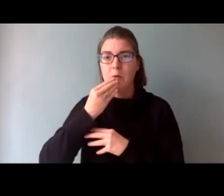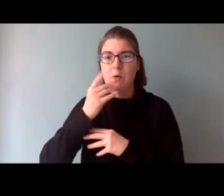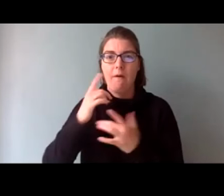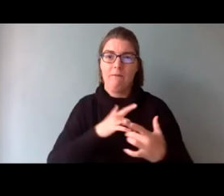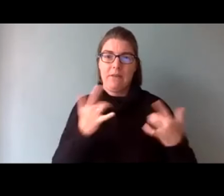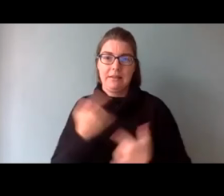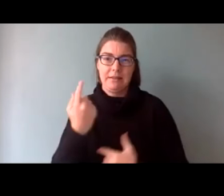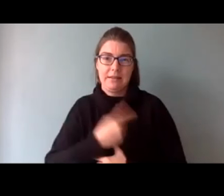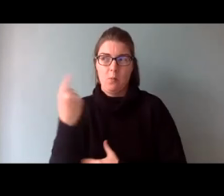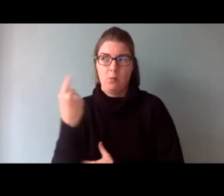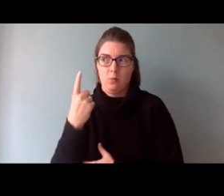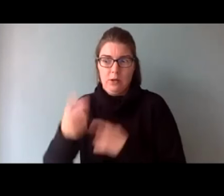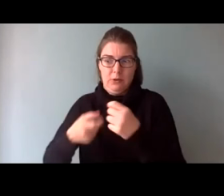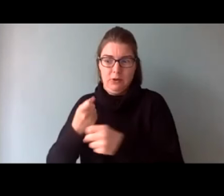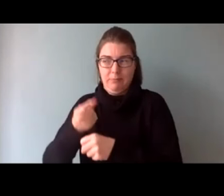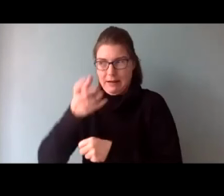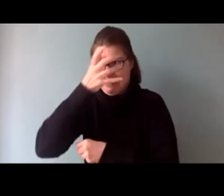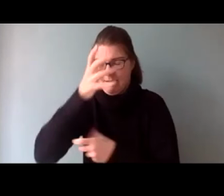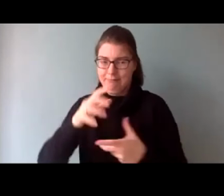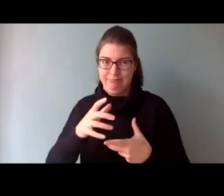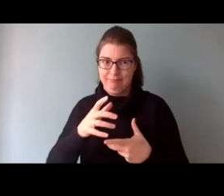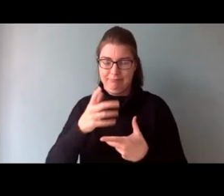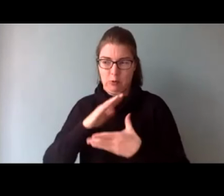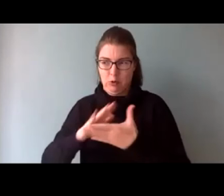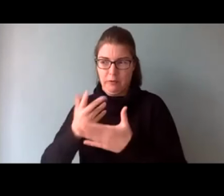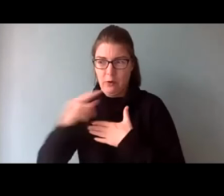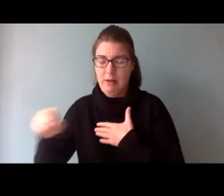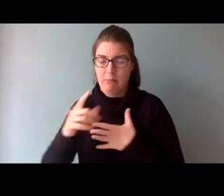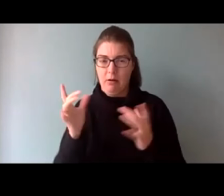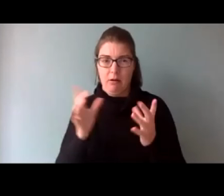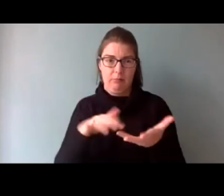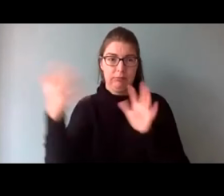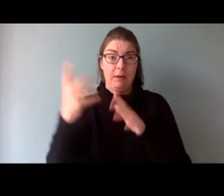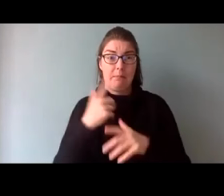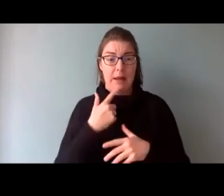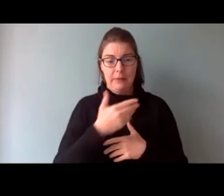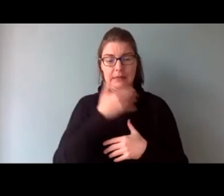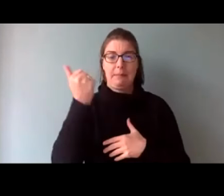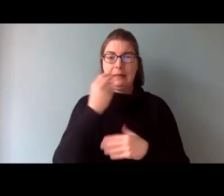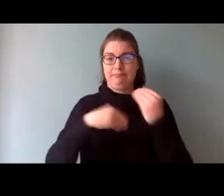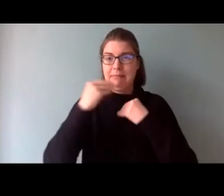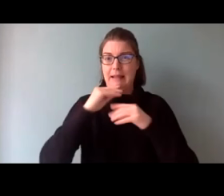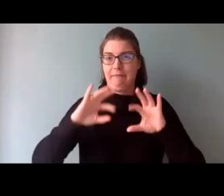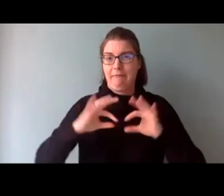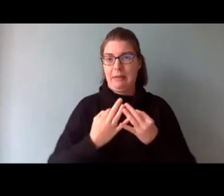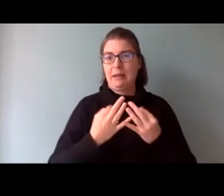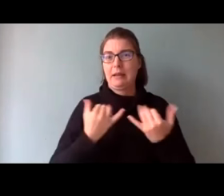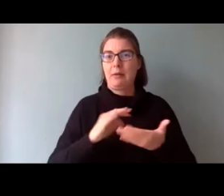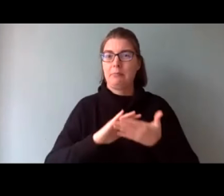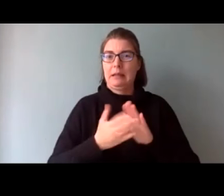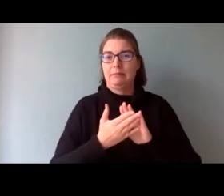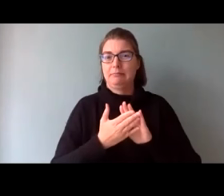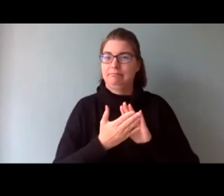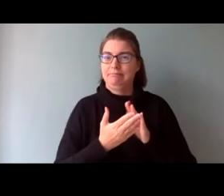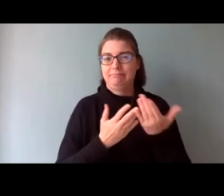one year, and it ended up being like the most tasty dish that we had ever had as a family, and it's now just something